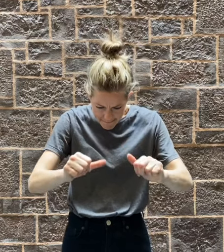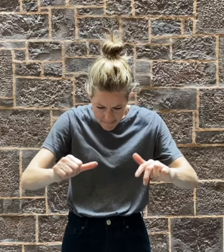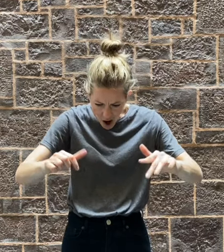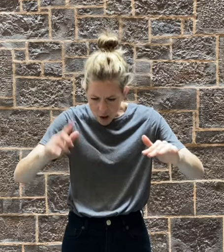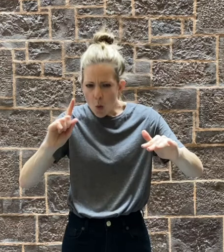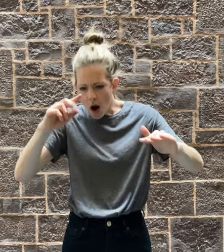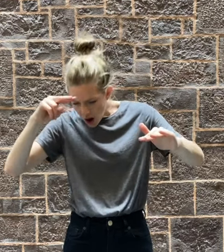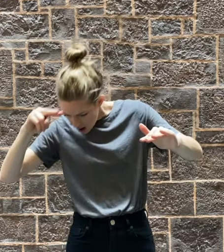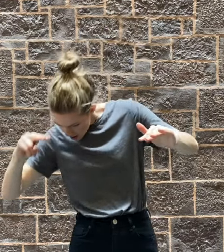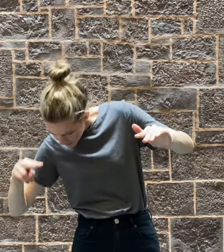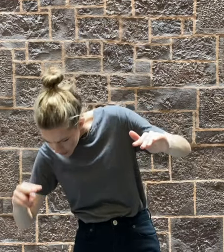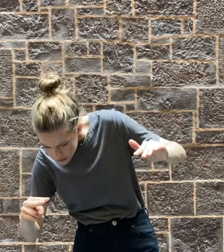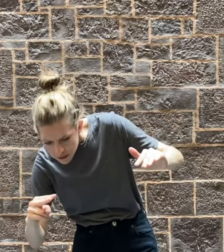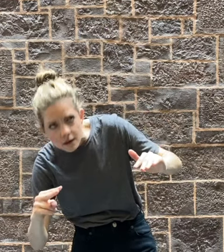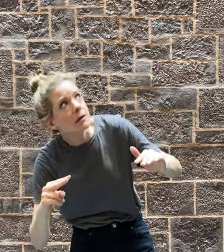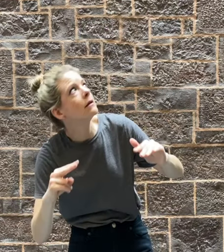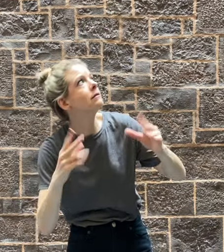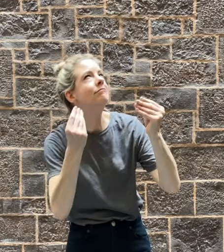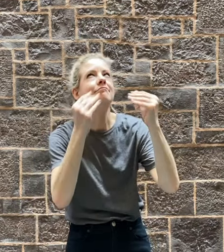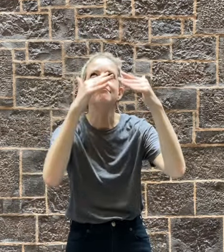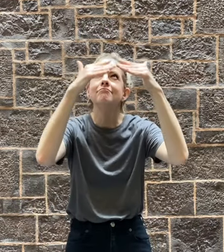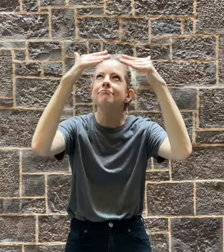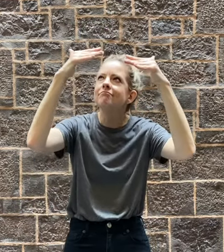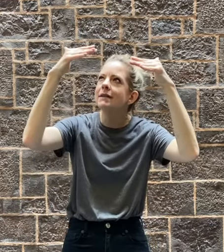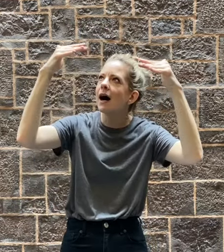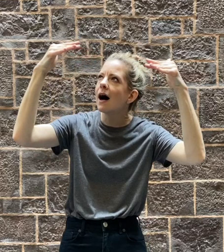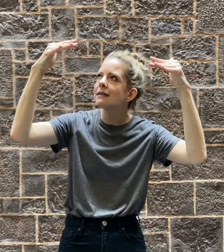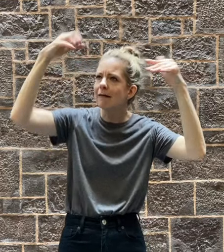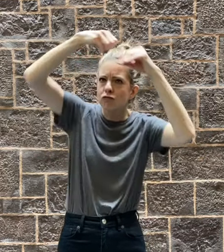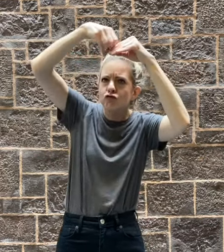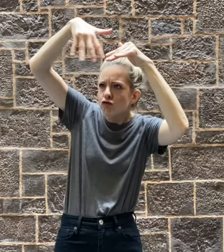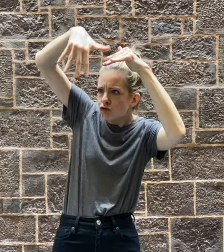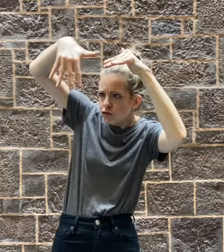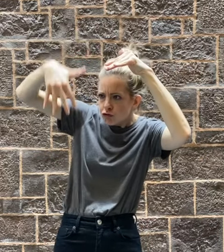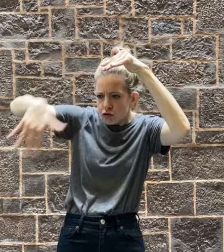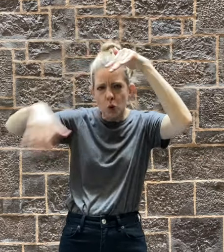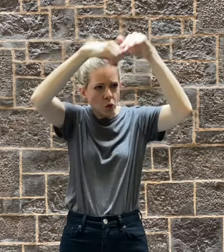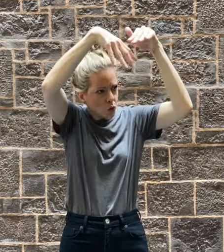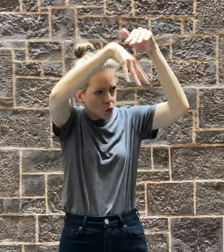Vegetables are growing underground, picked and eaten by people who live underground.